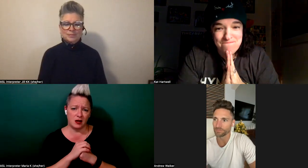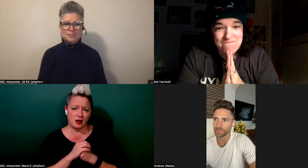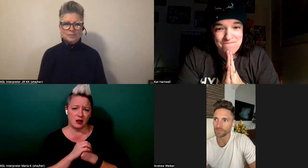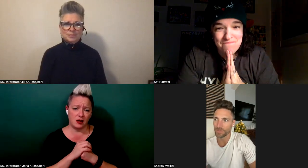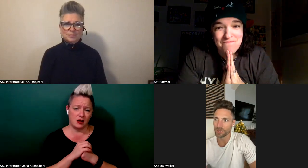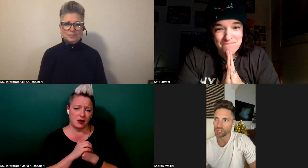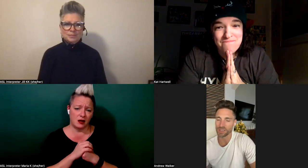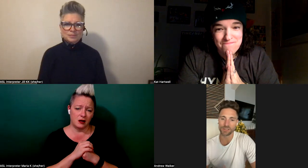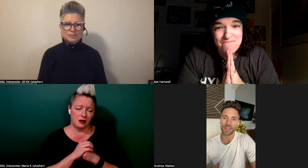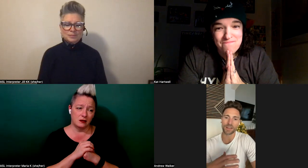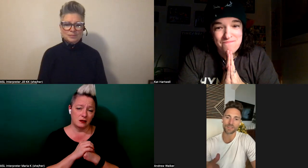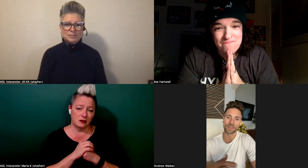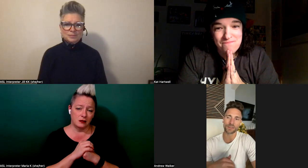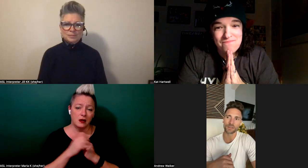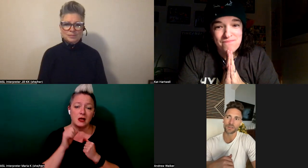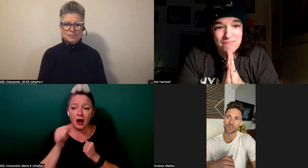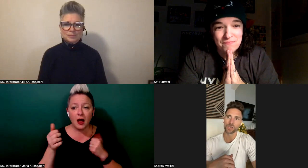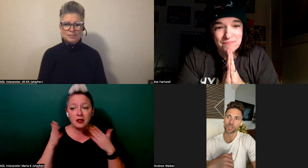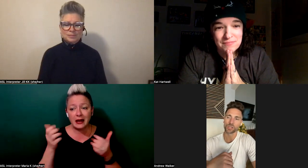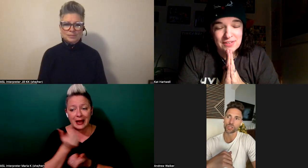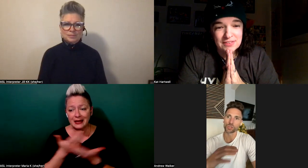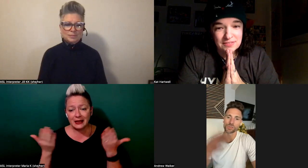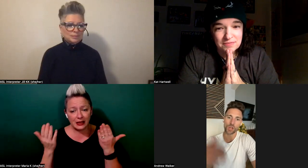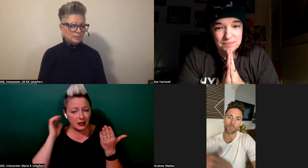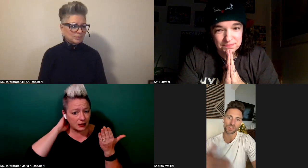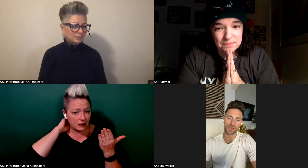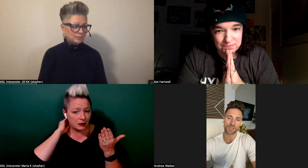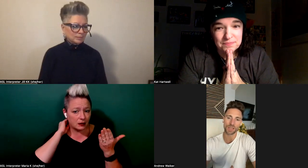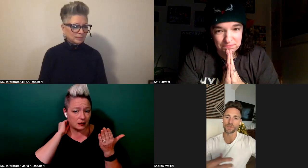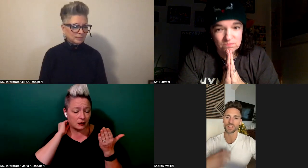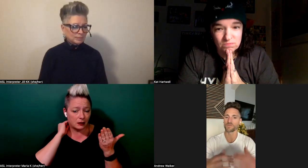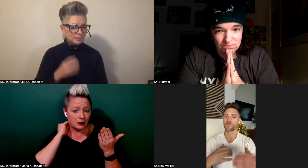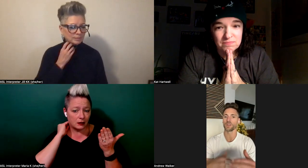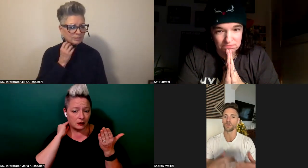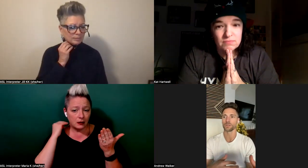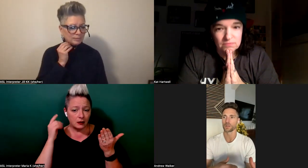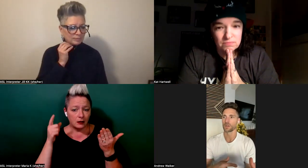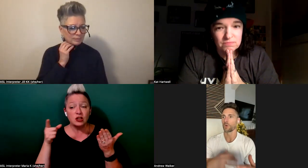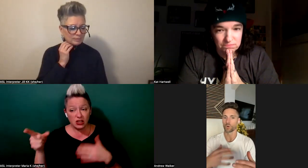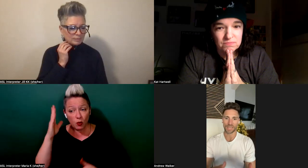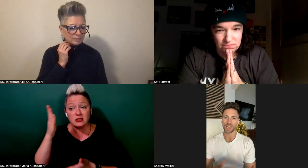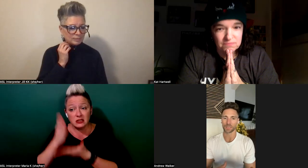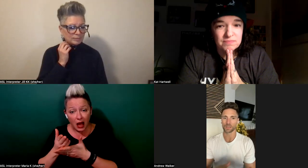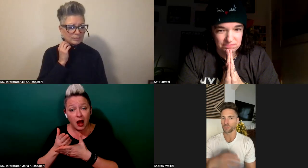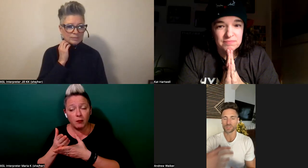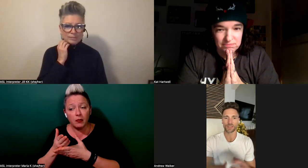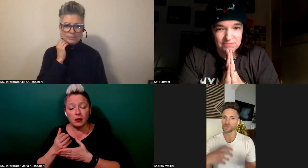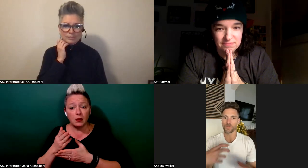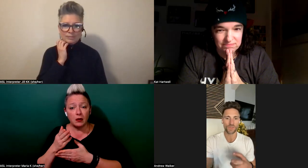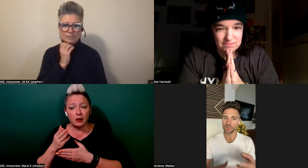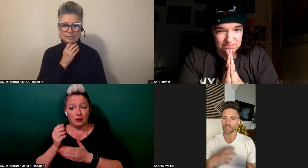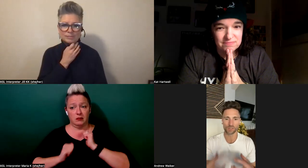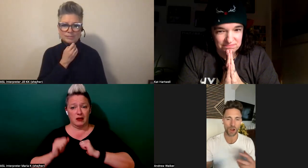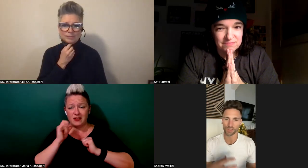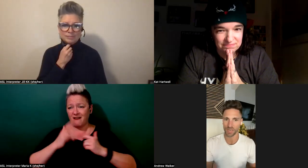and she doesn't let anything. She'll stop a scene if it doesn't feel organic. If it